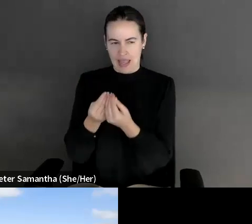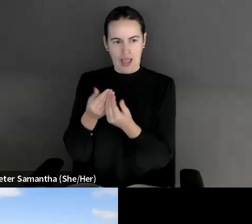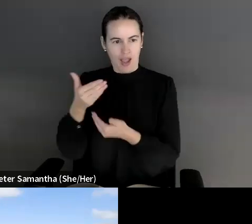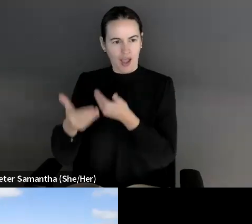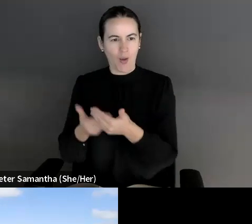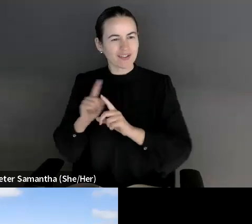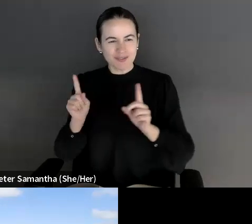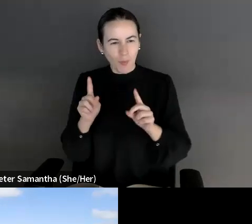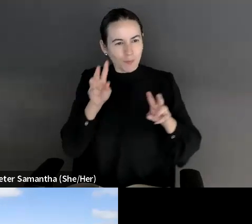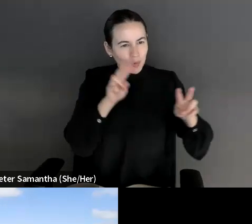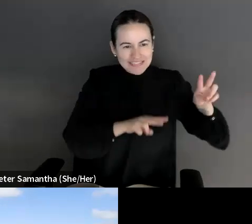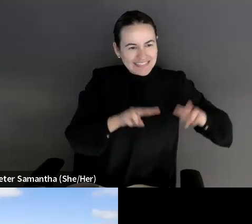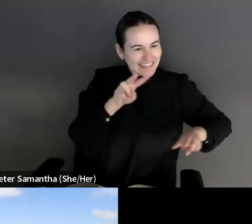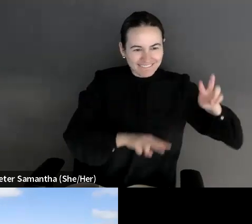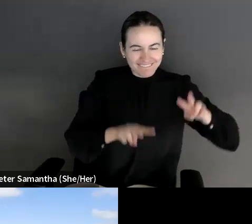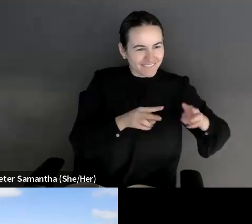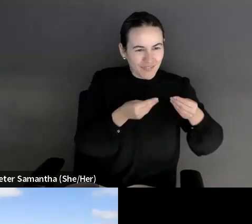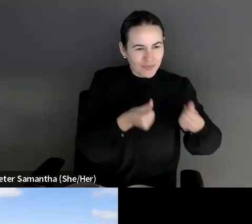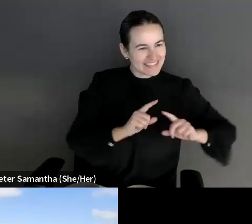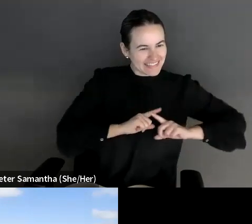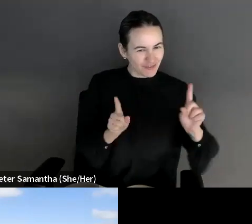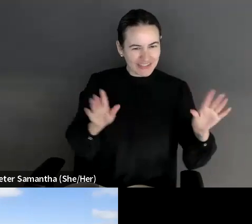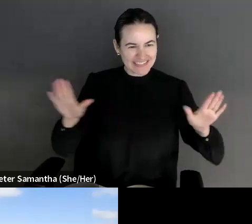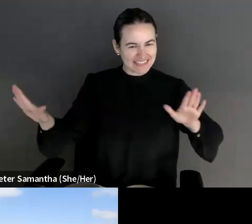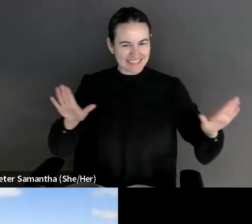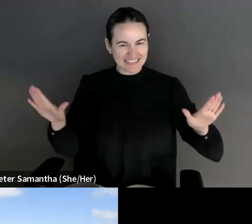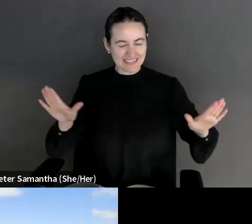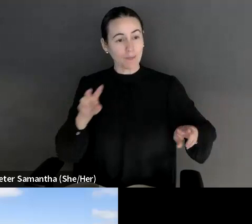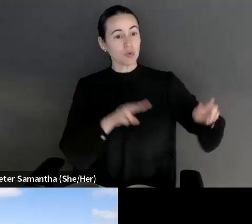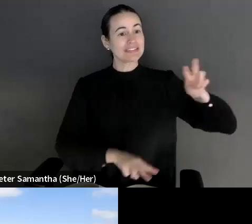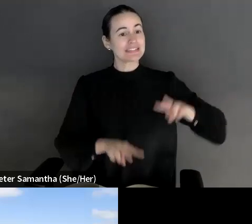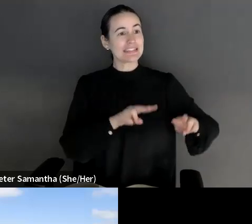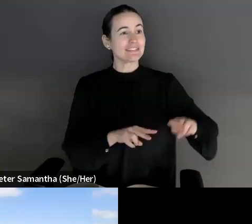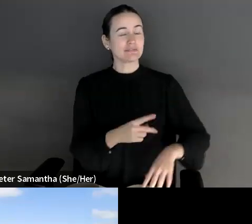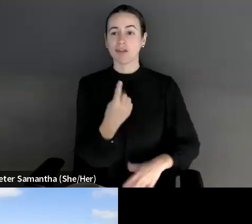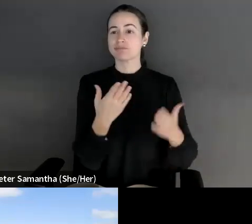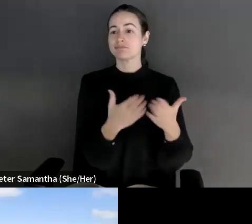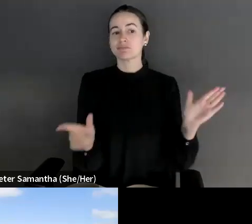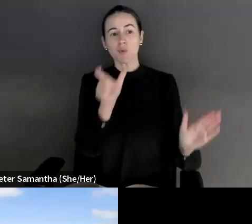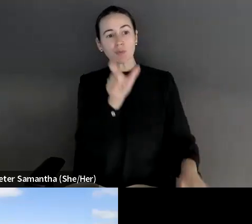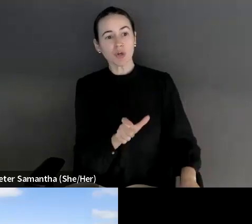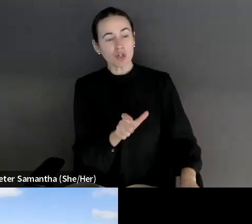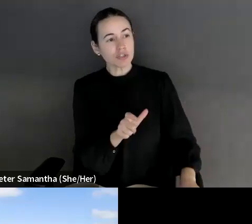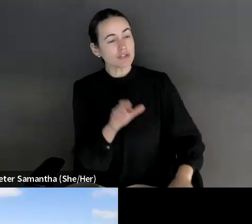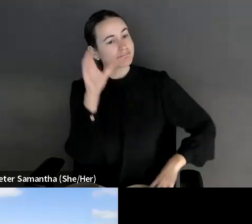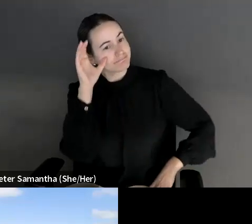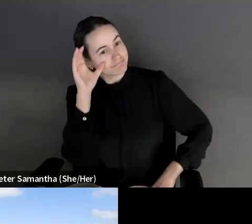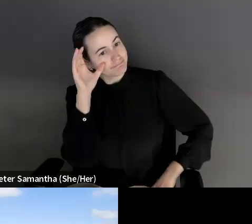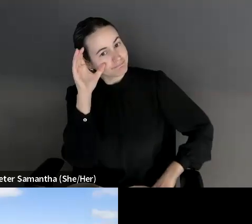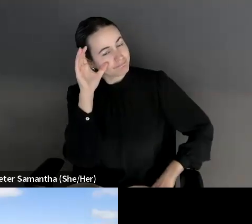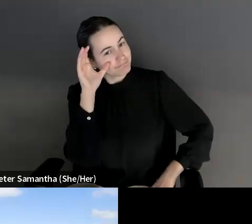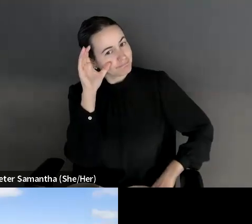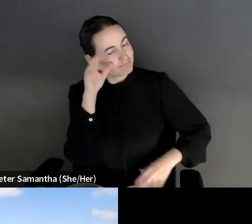Isn't perceived what a general listener would like? To me, perceive, well, I guess